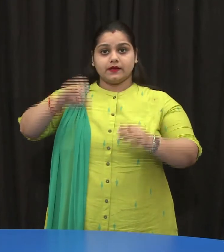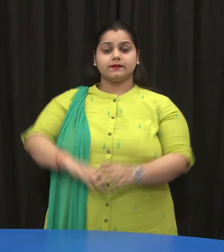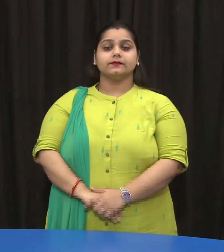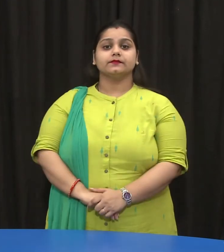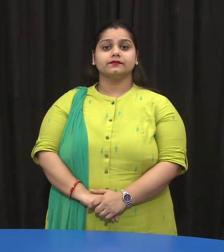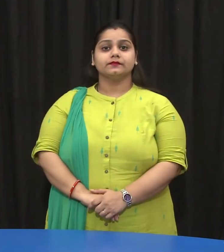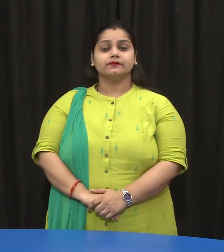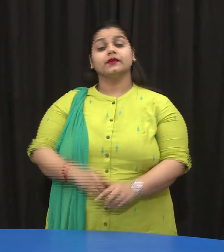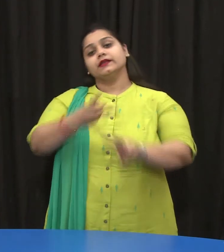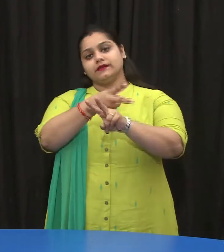etc.